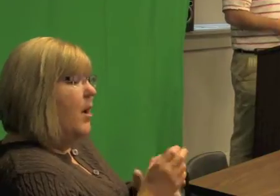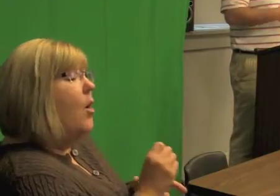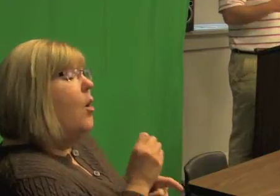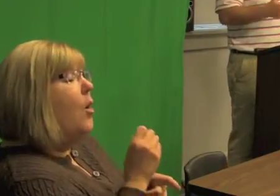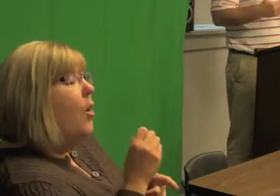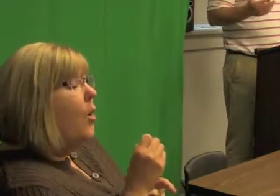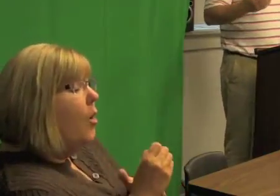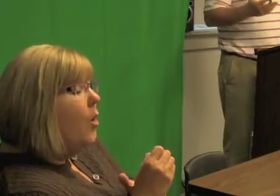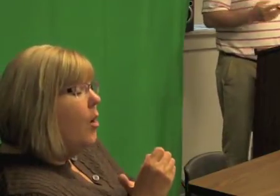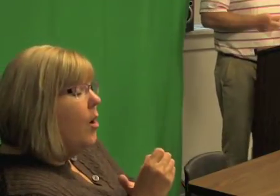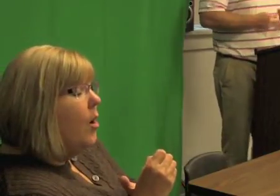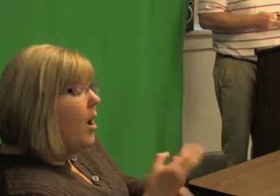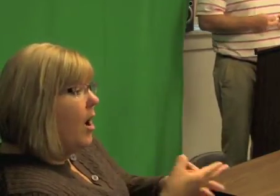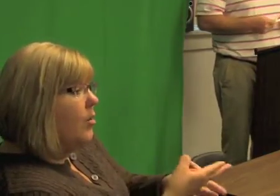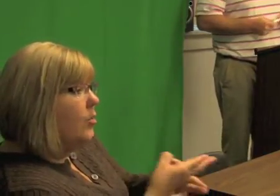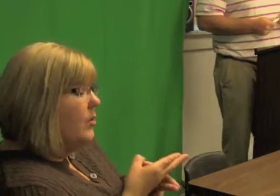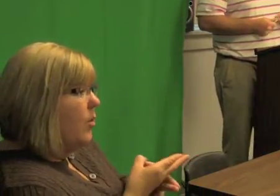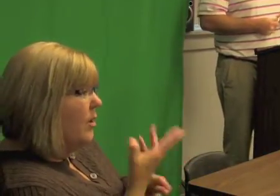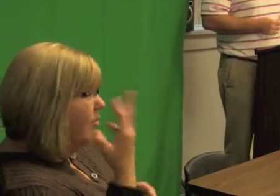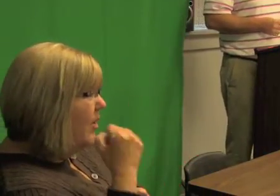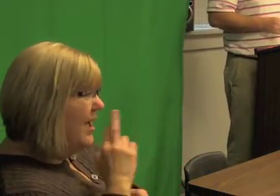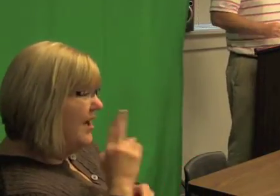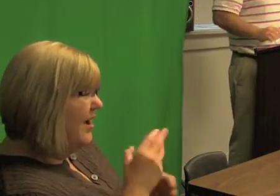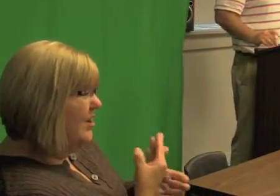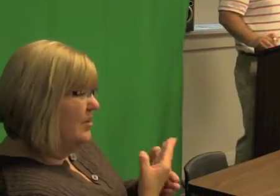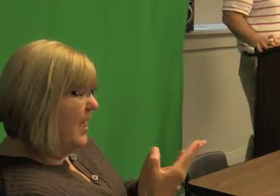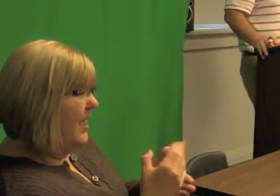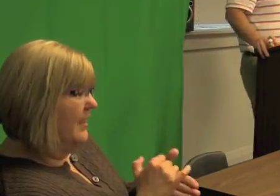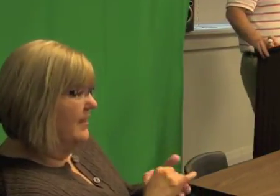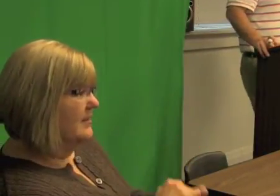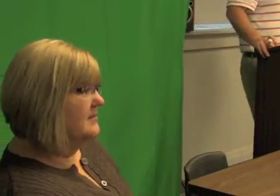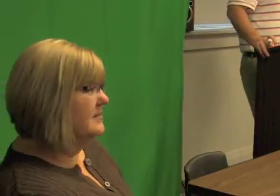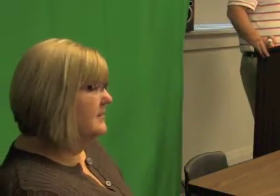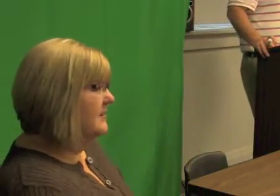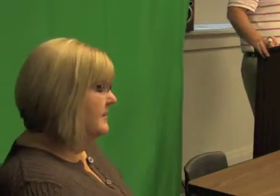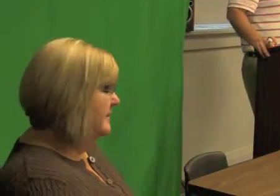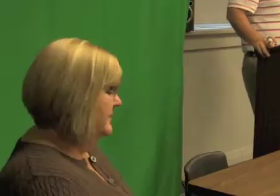a reward for something? Why are you buying what you're buying?